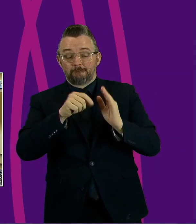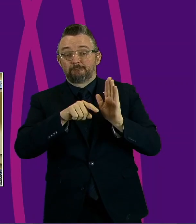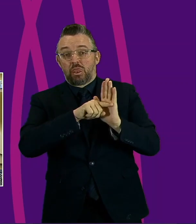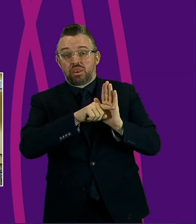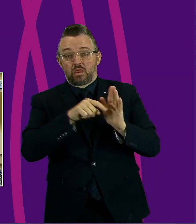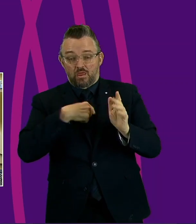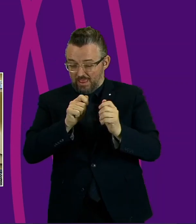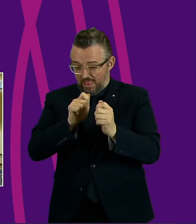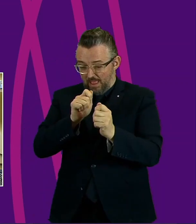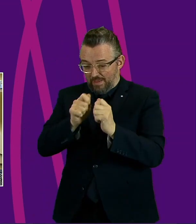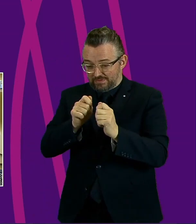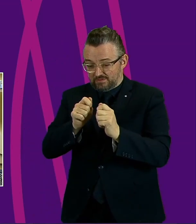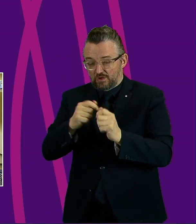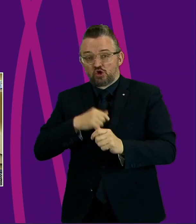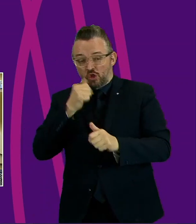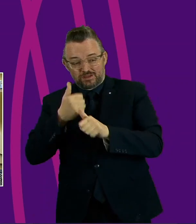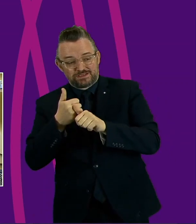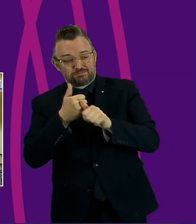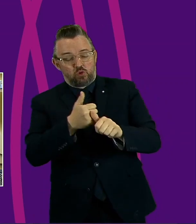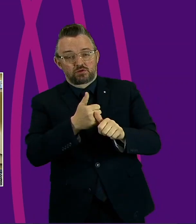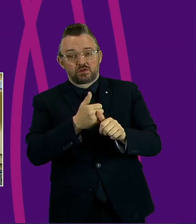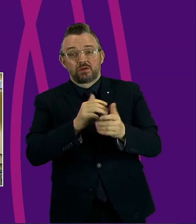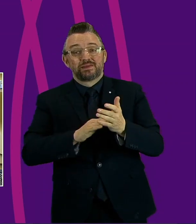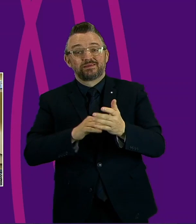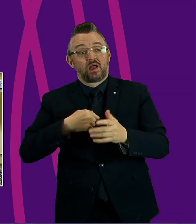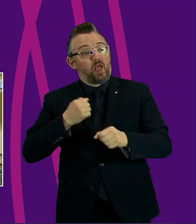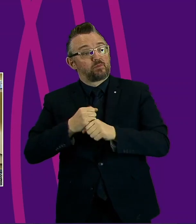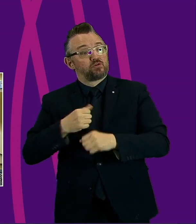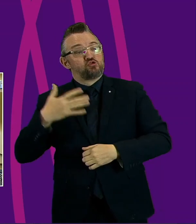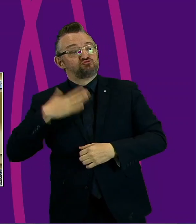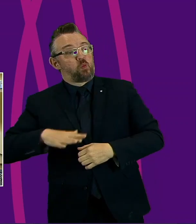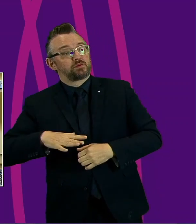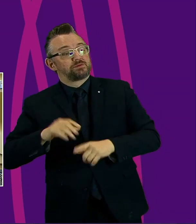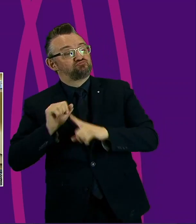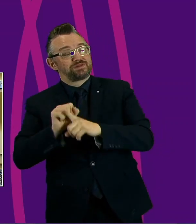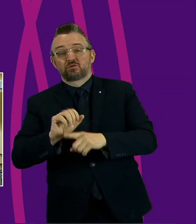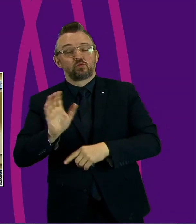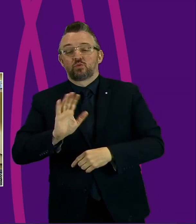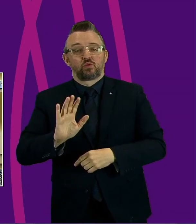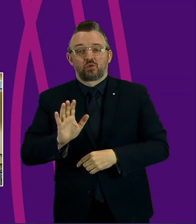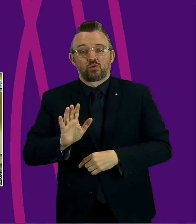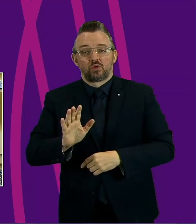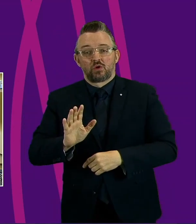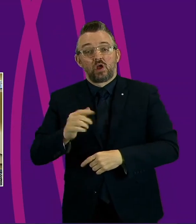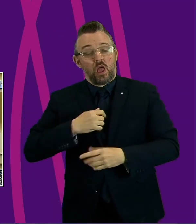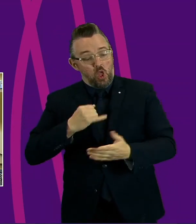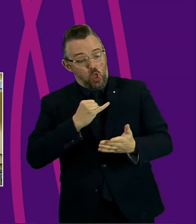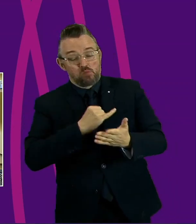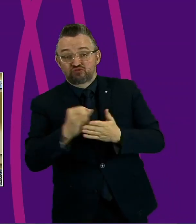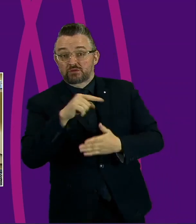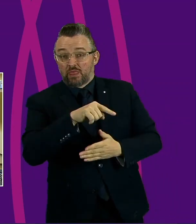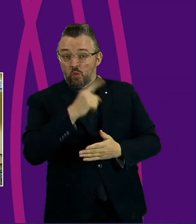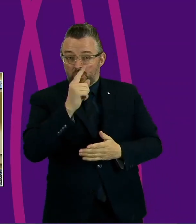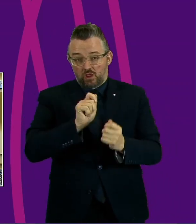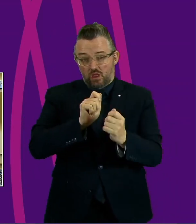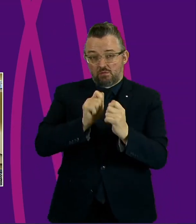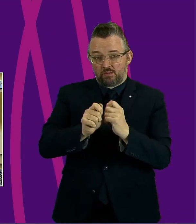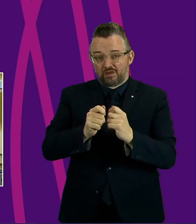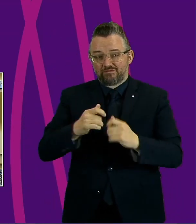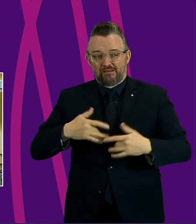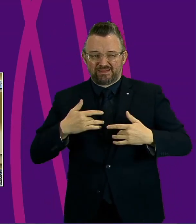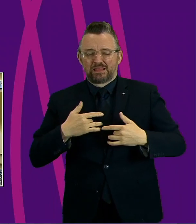doesn't equate to a lack of determination to protect tenants. Our objection to the particular amendments were that we thought they